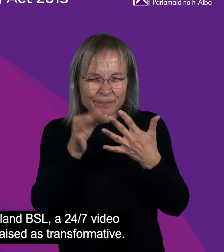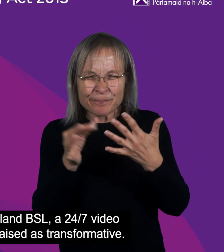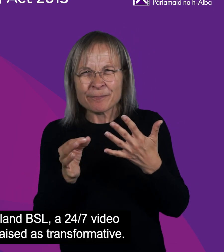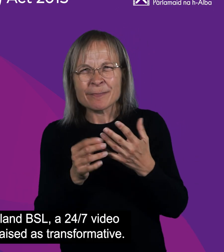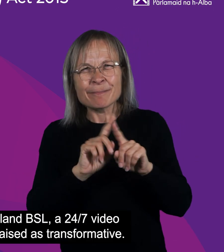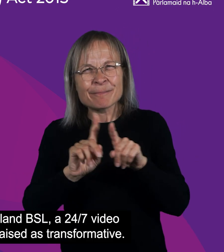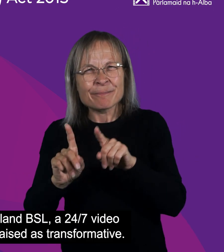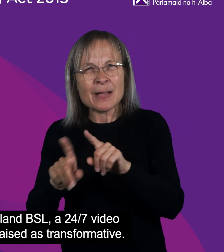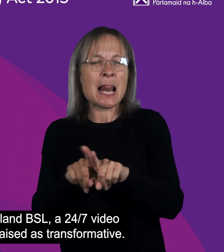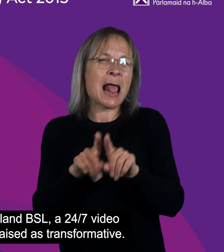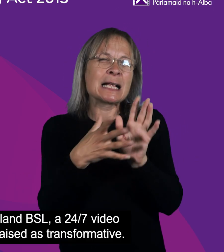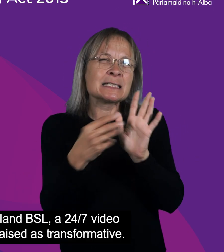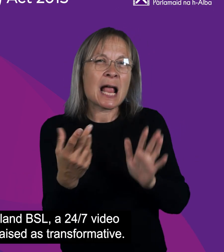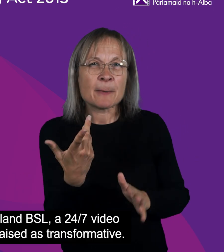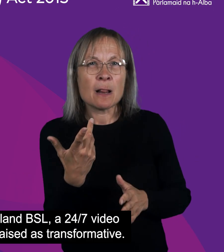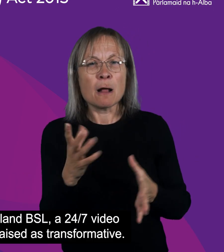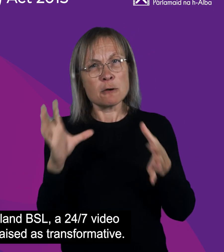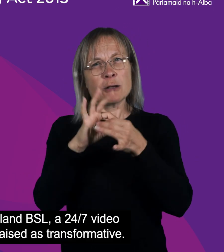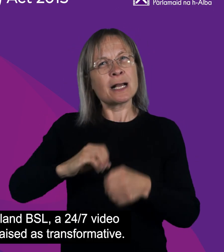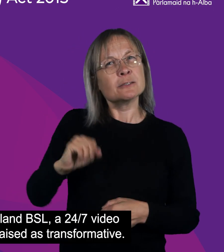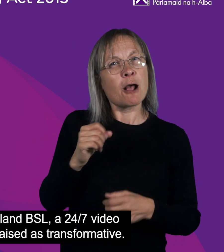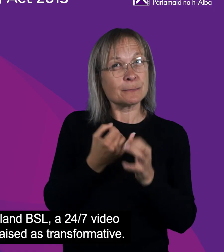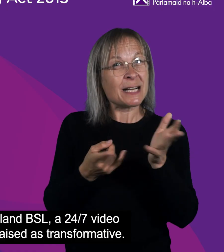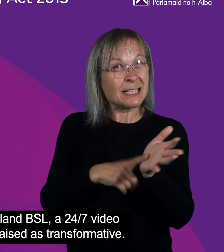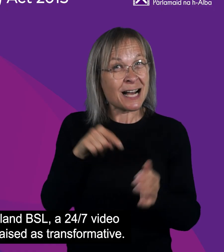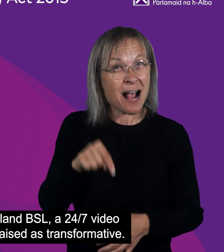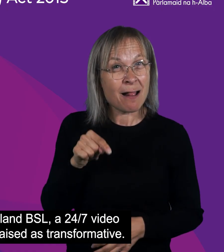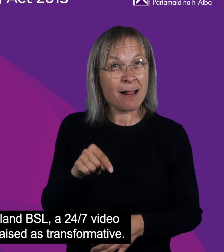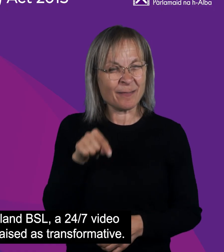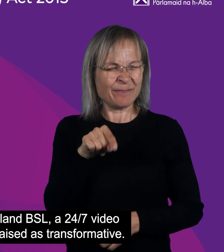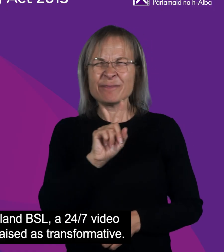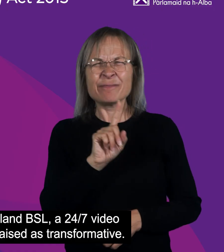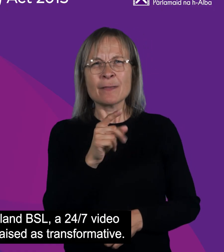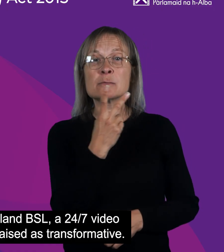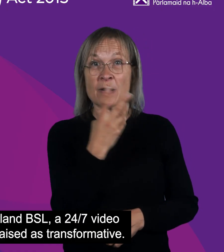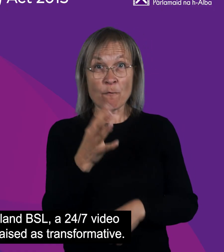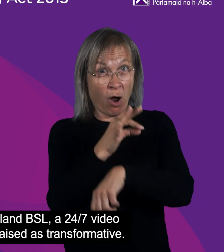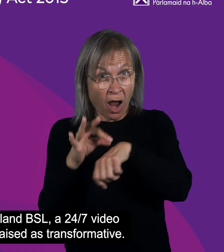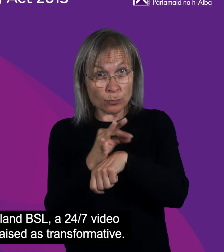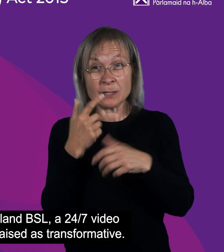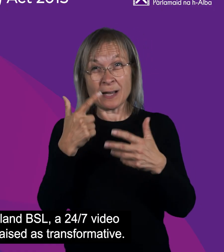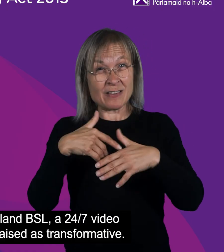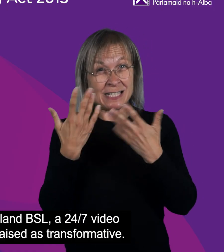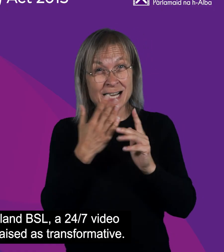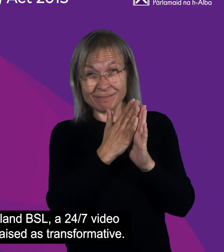Initiatives like Contact Scotland BSL, a 24/7 video interpreting service, were praised as